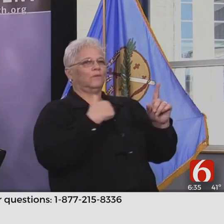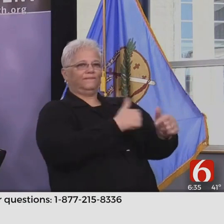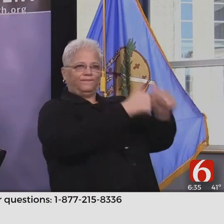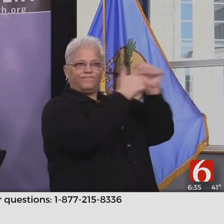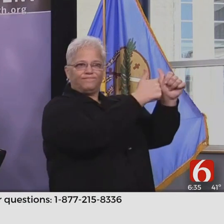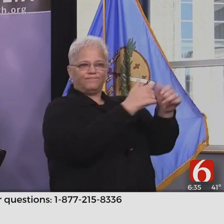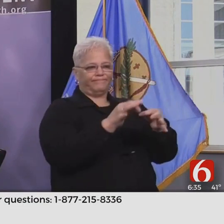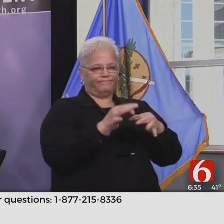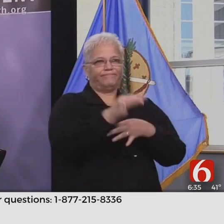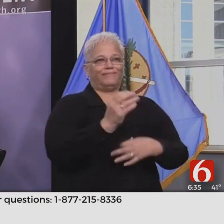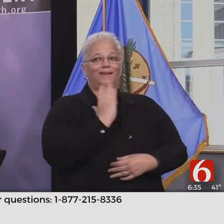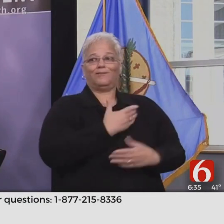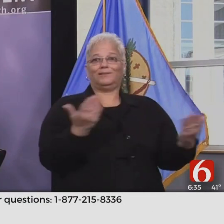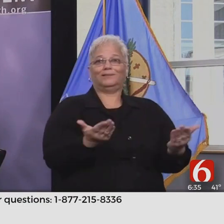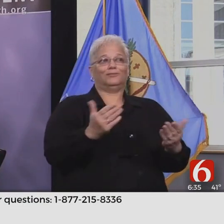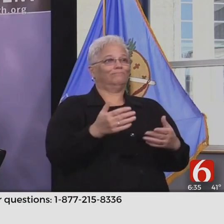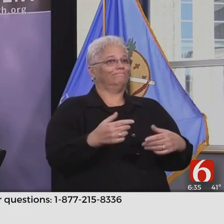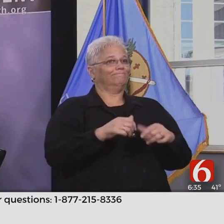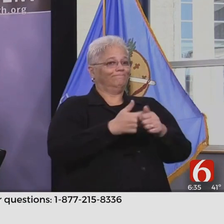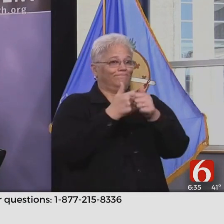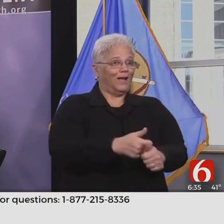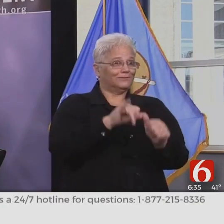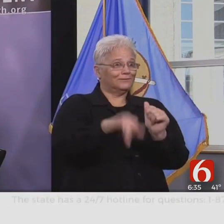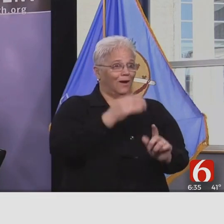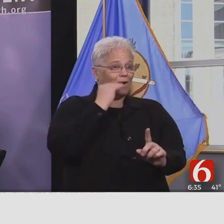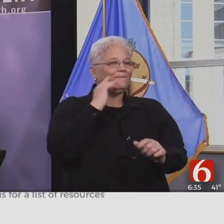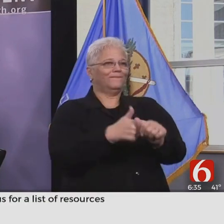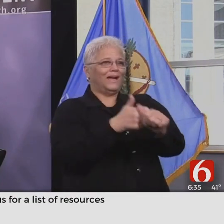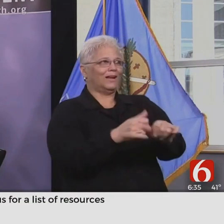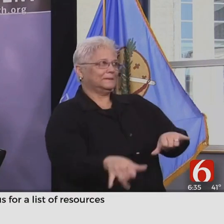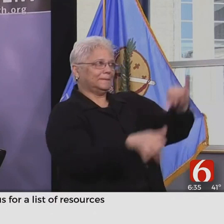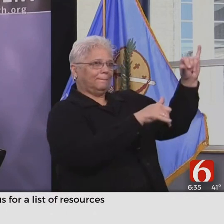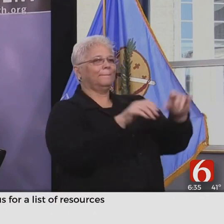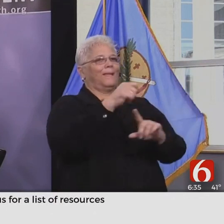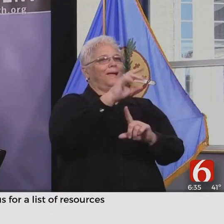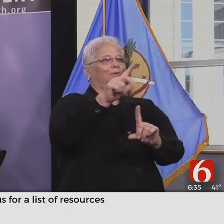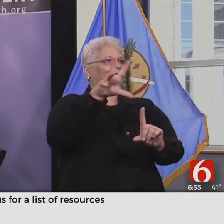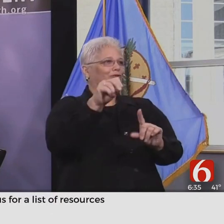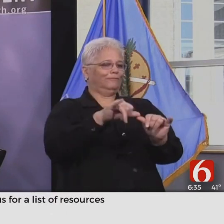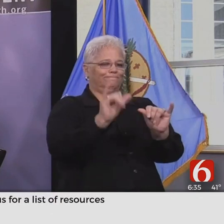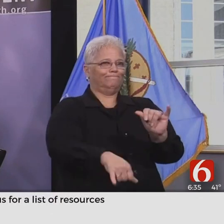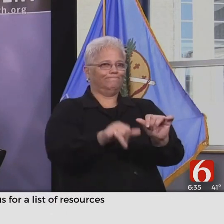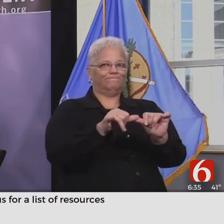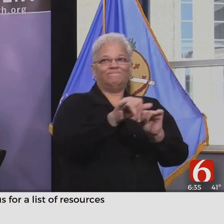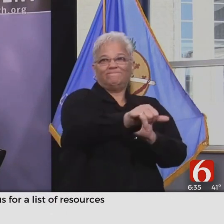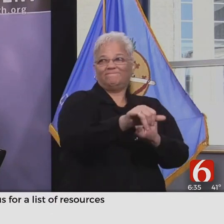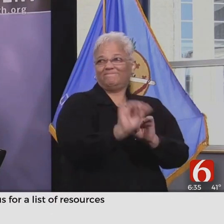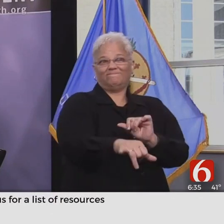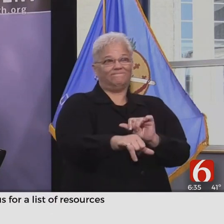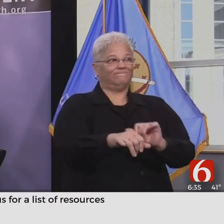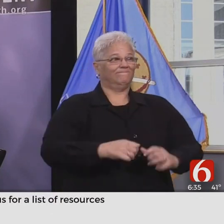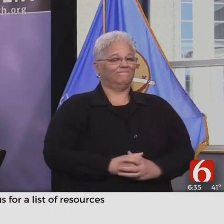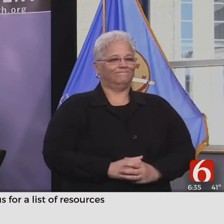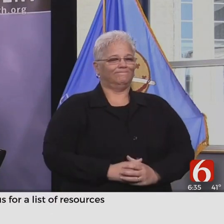press conference for the city. KT Laughlin translates speeches in American Sign Language, or ASL, for Glenna Cooper. And